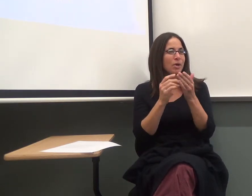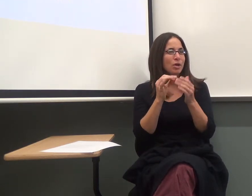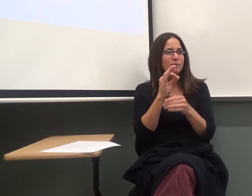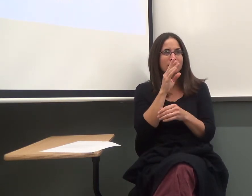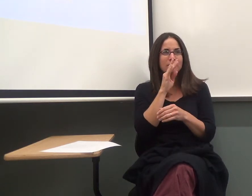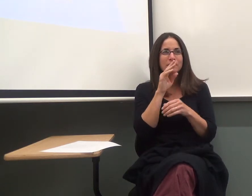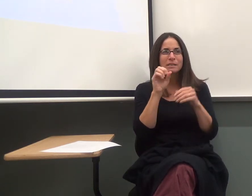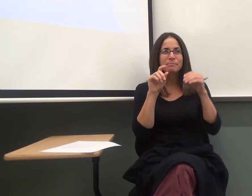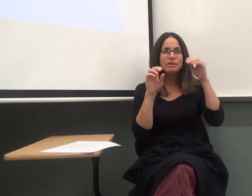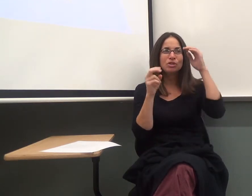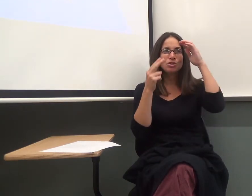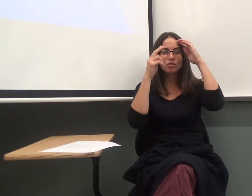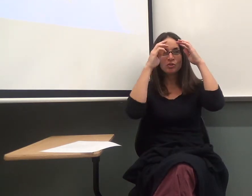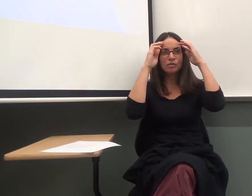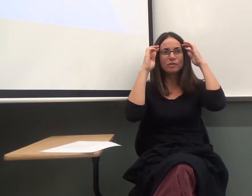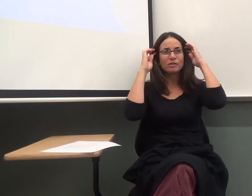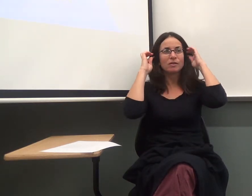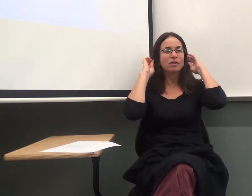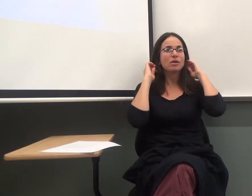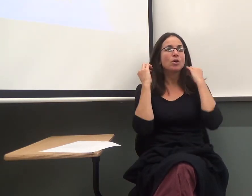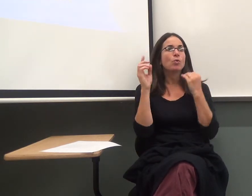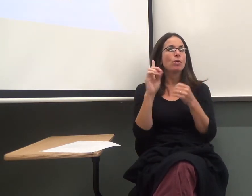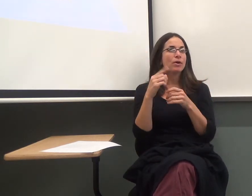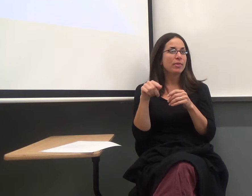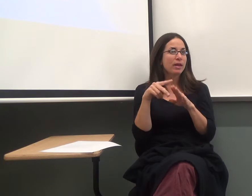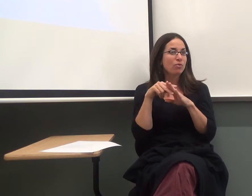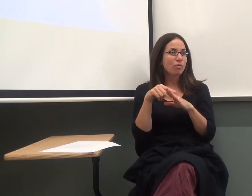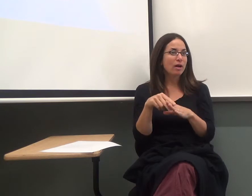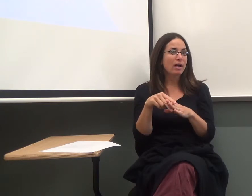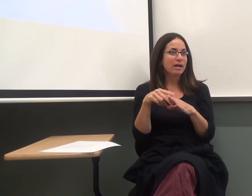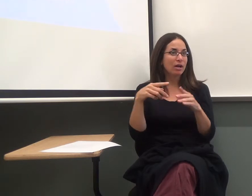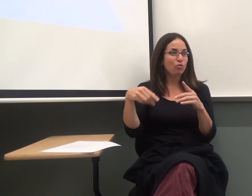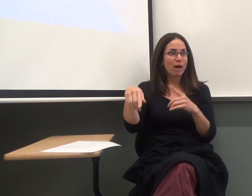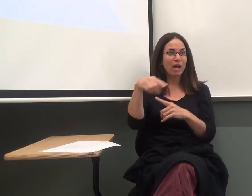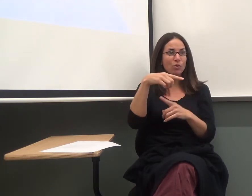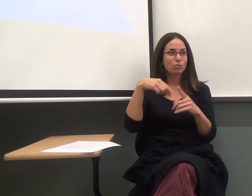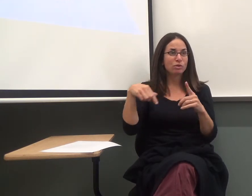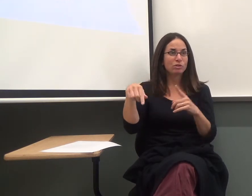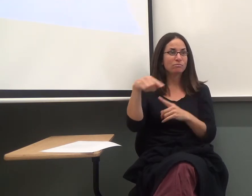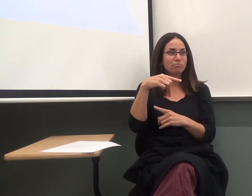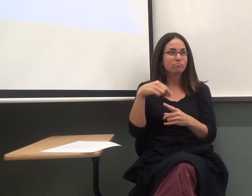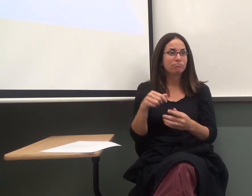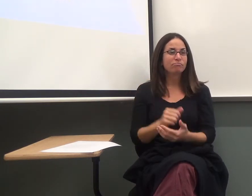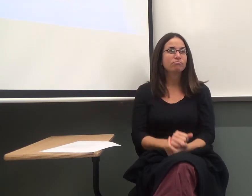And then where are they riding? Around. So, Adjective.